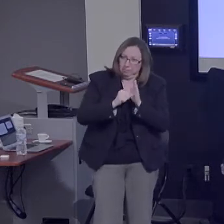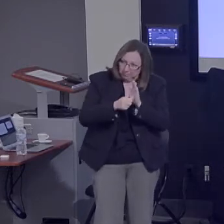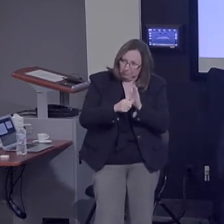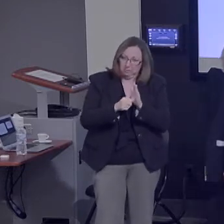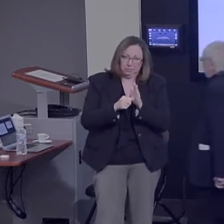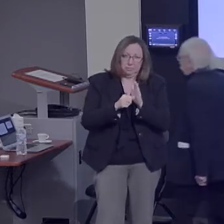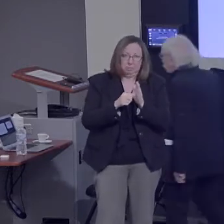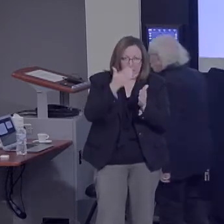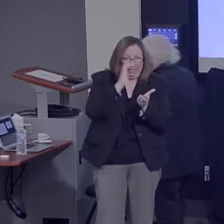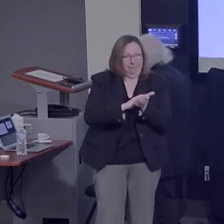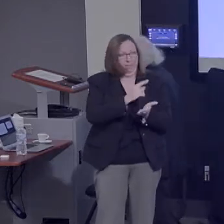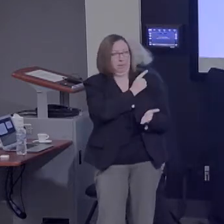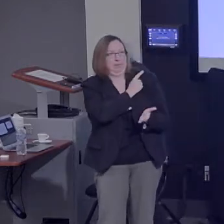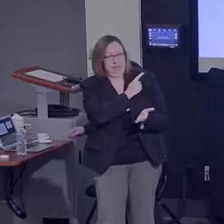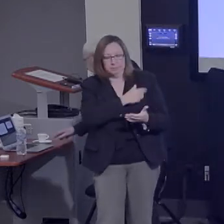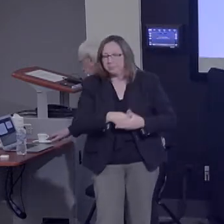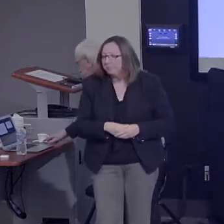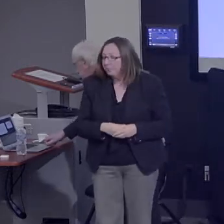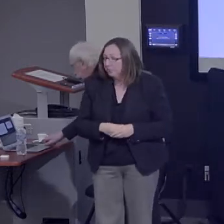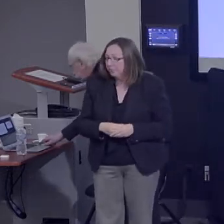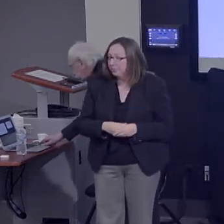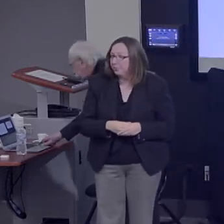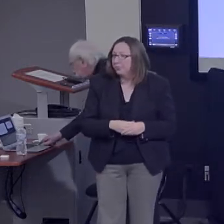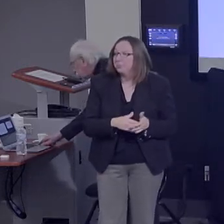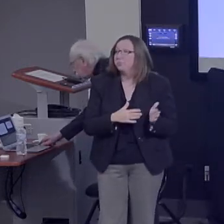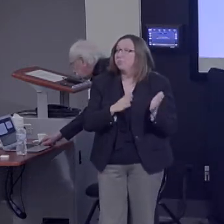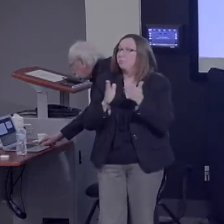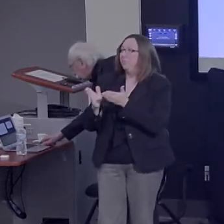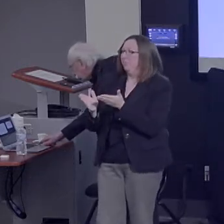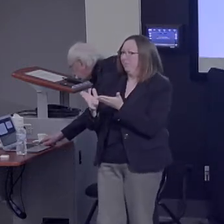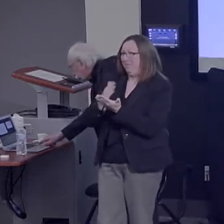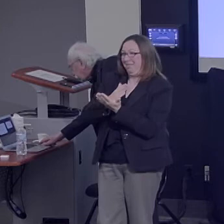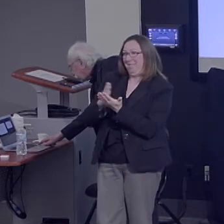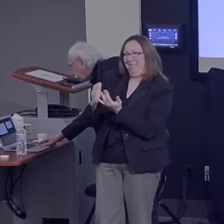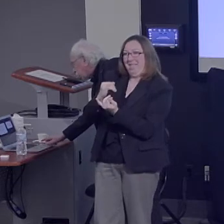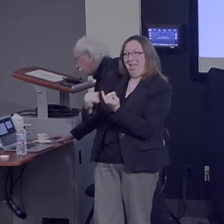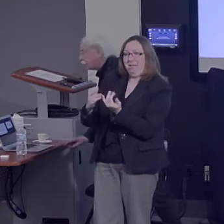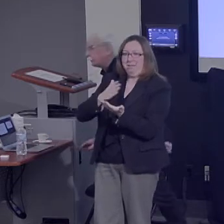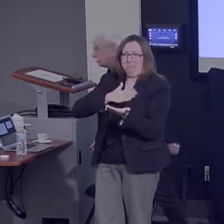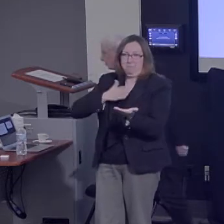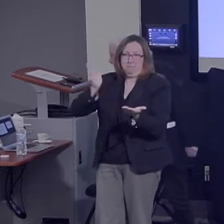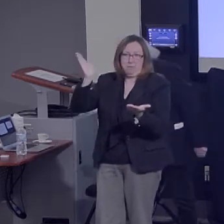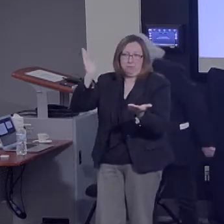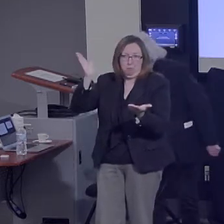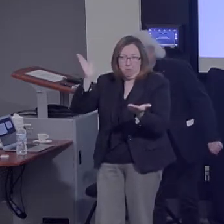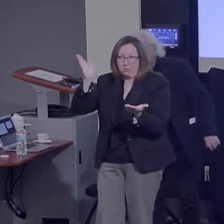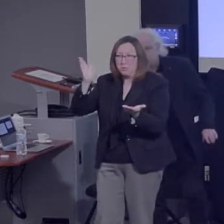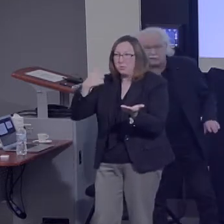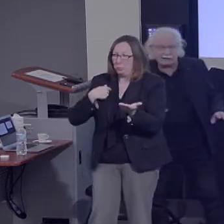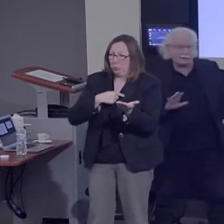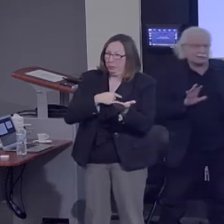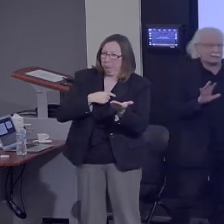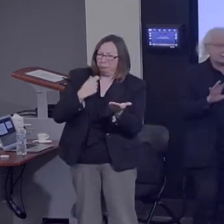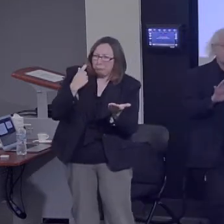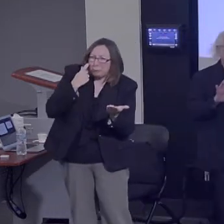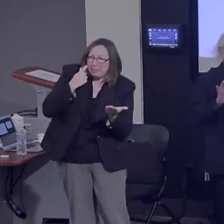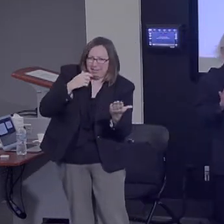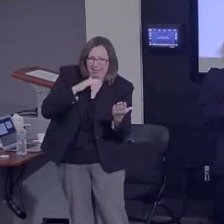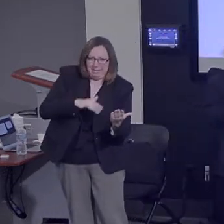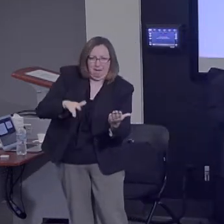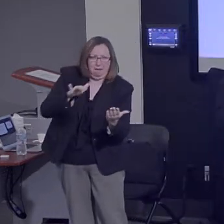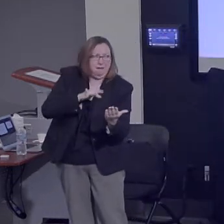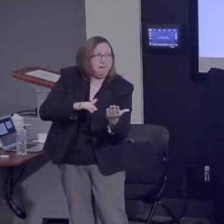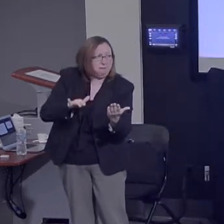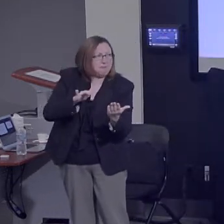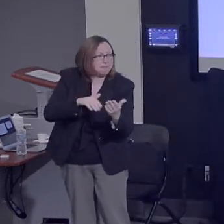part of my talk is something that we are doing recently, and something which I am very happy to do, and that's